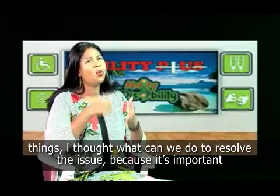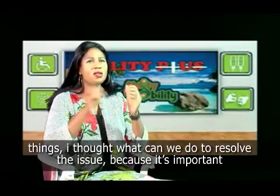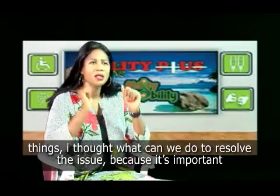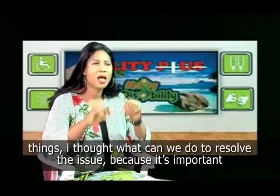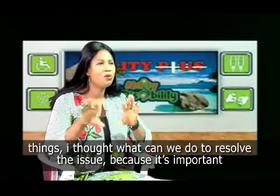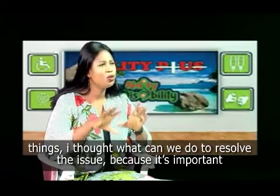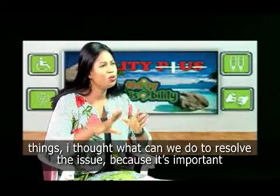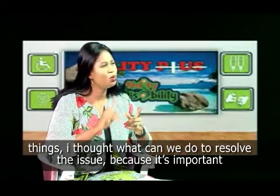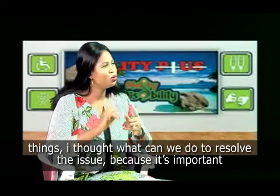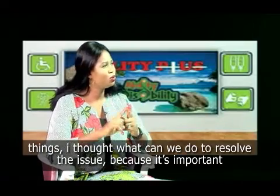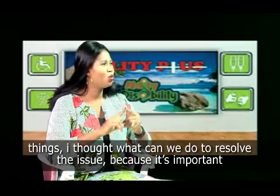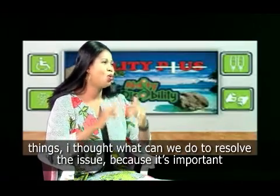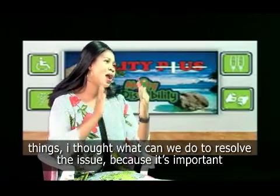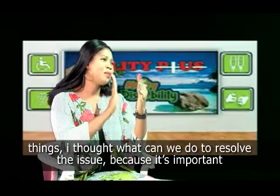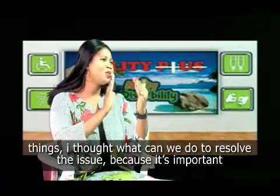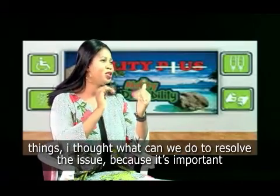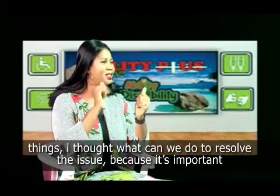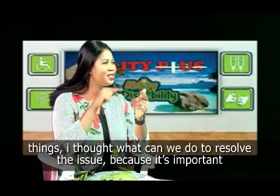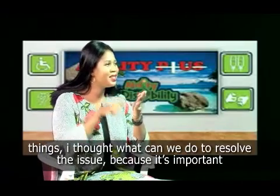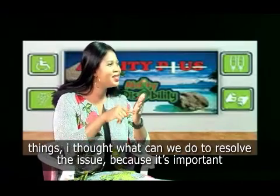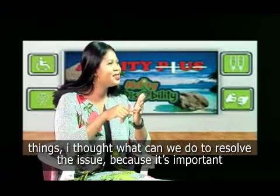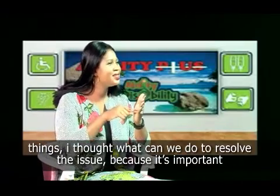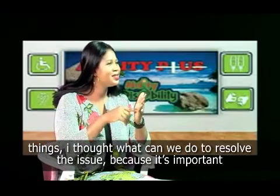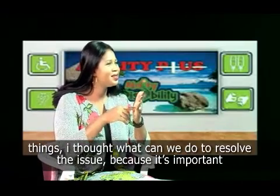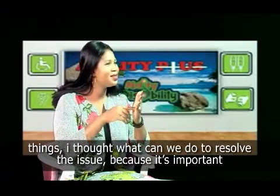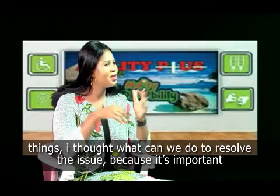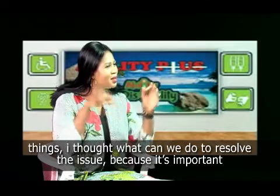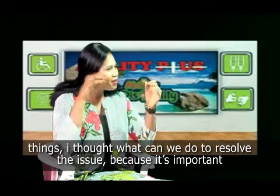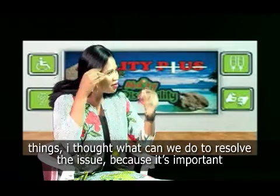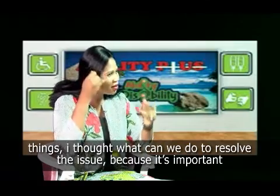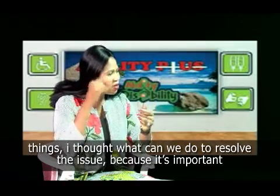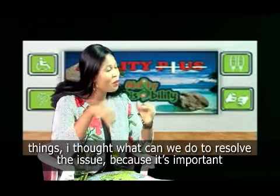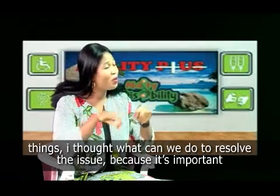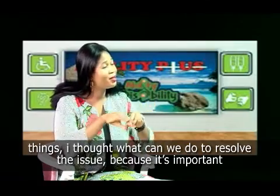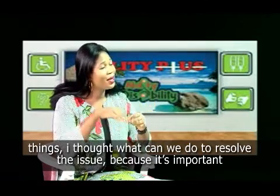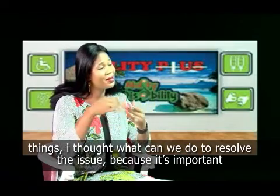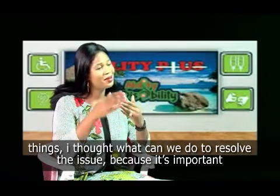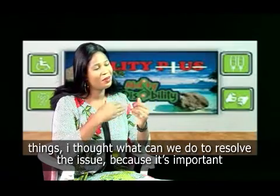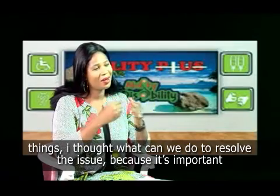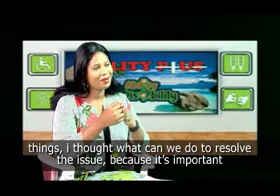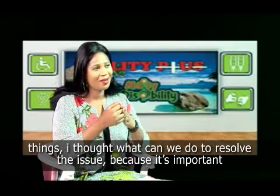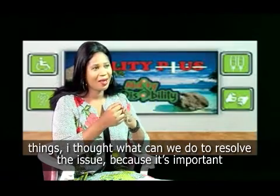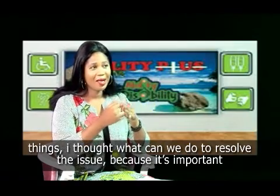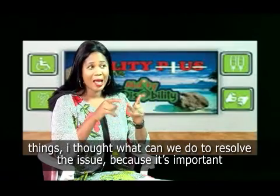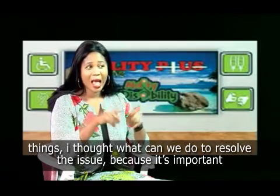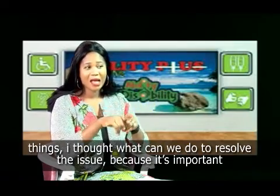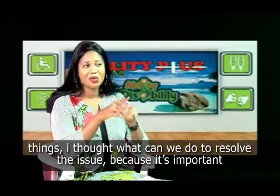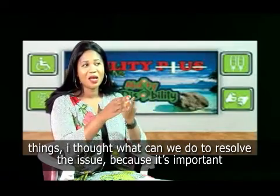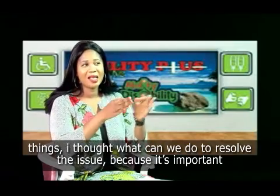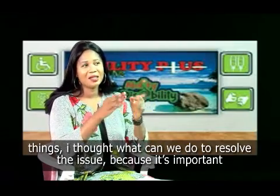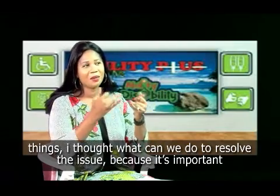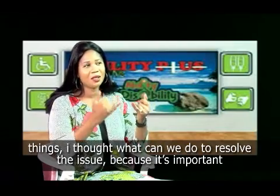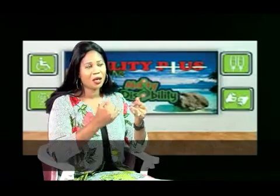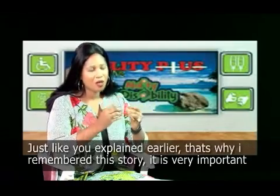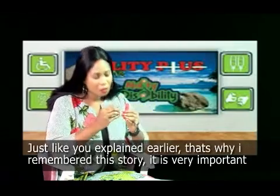And I felt, what can we do about it to approach this matter? It's a very important matter. Just like